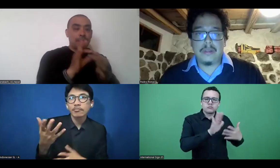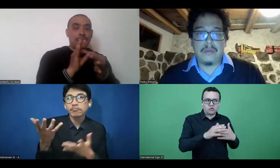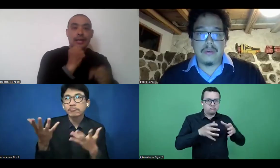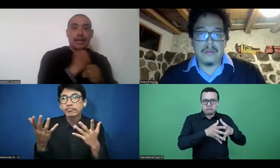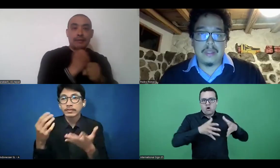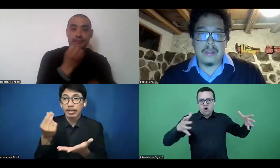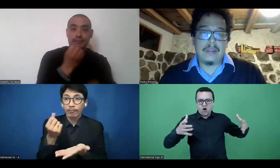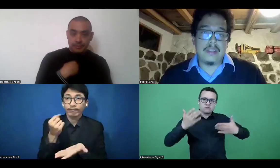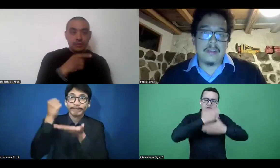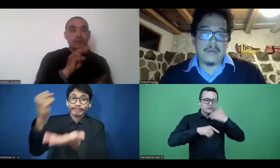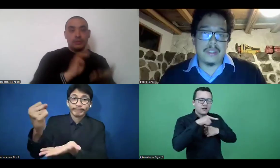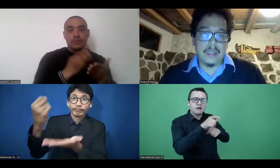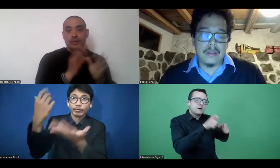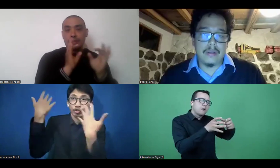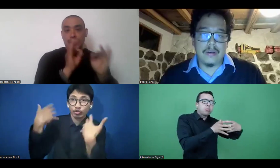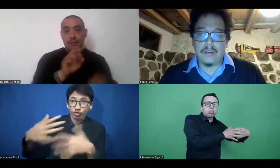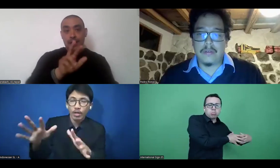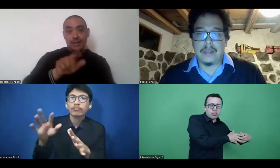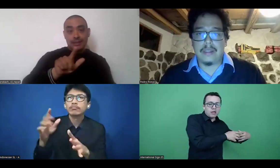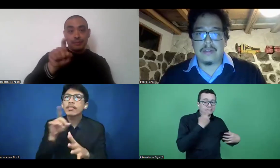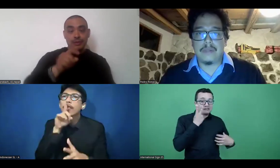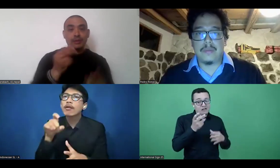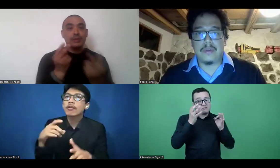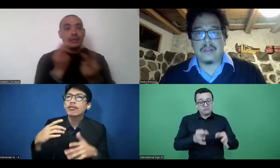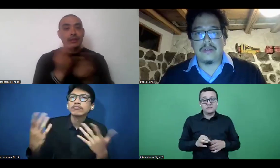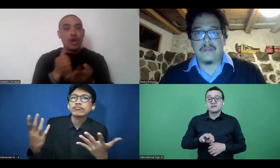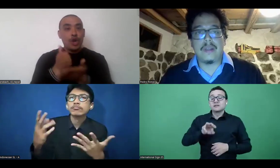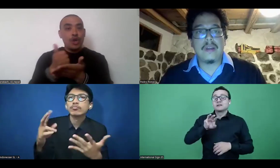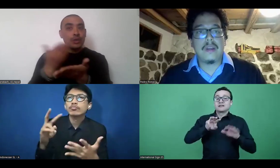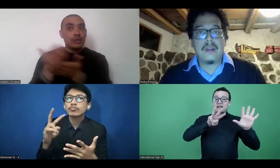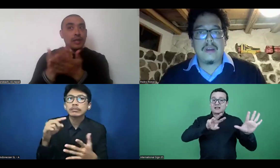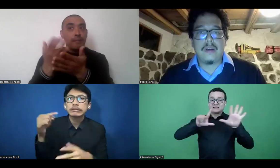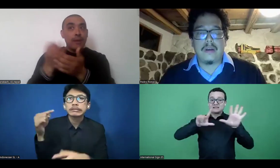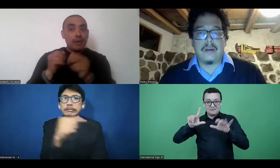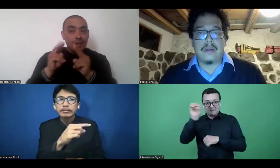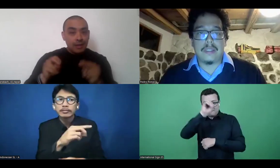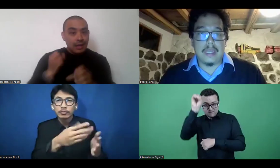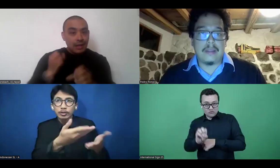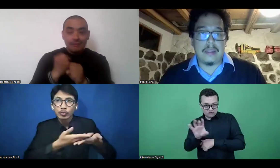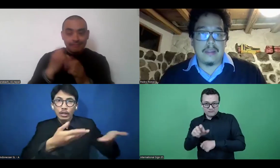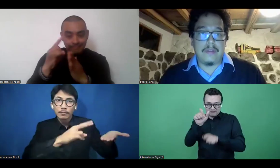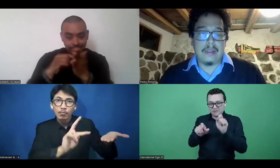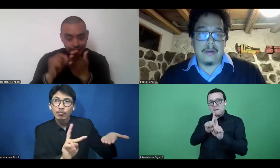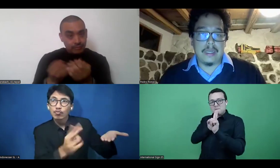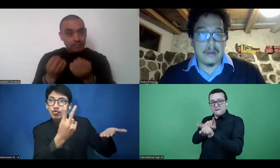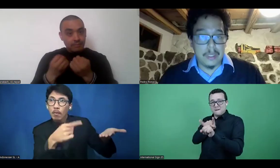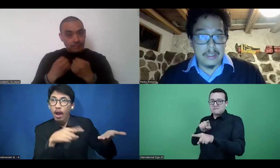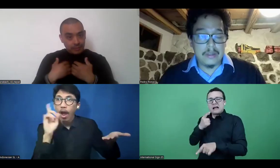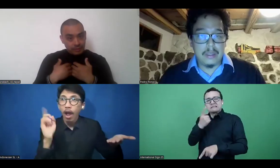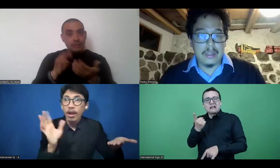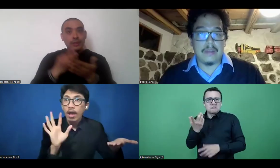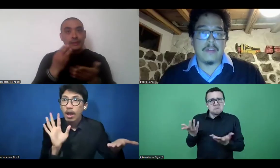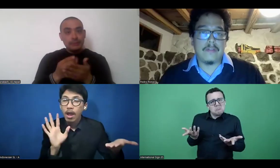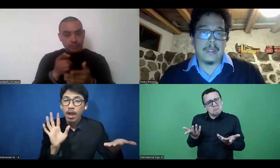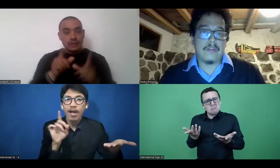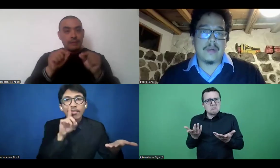interesting to note that 87% of grantees who responded to the survey said that they feel there is an increase